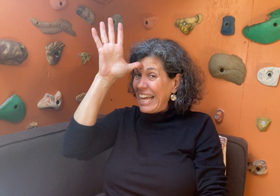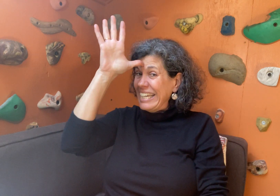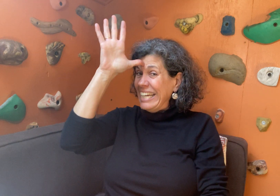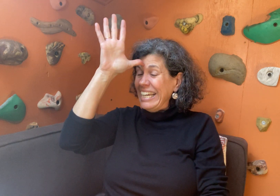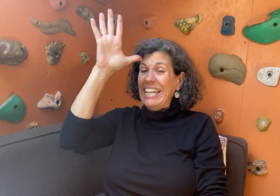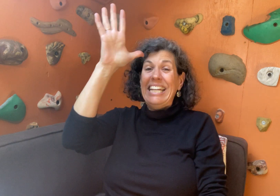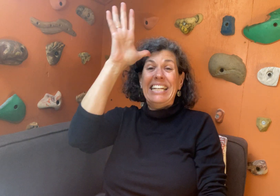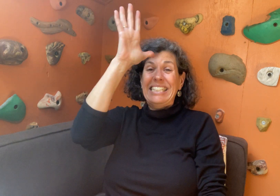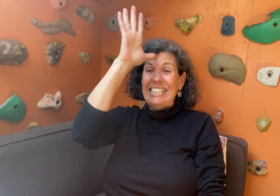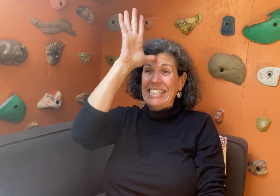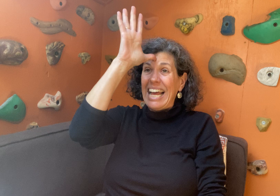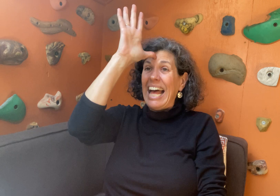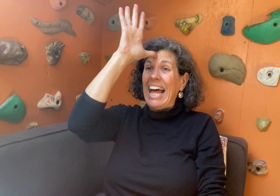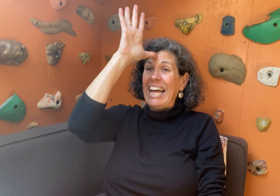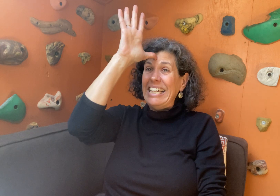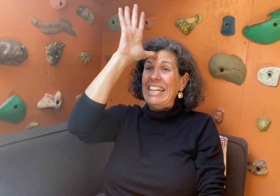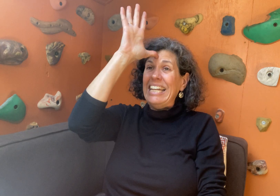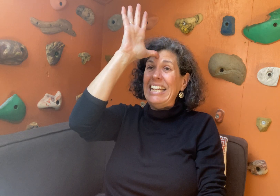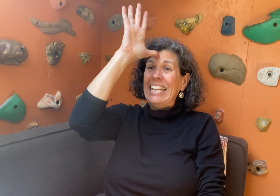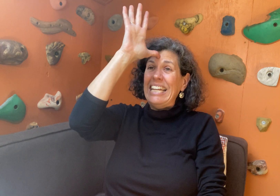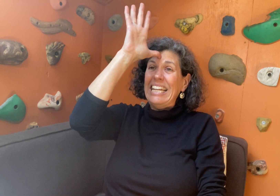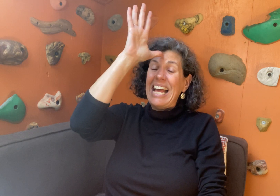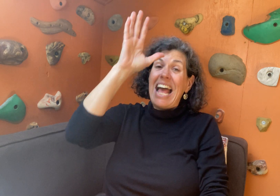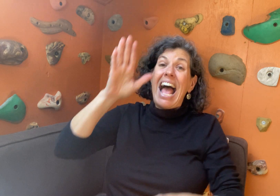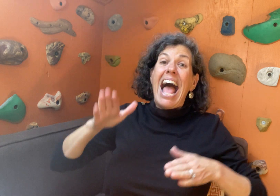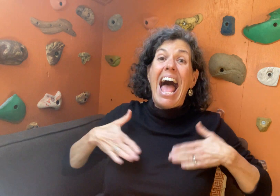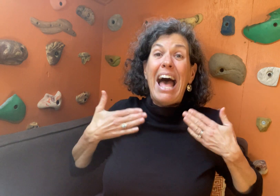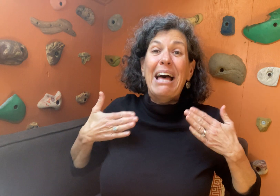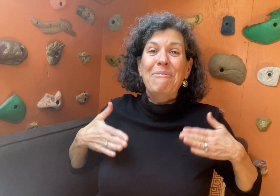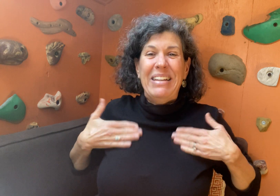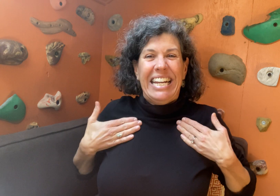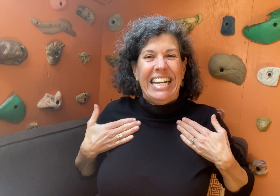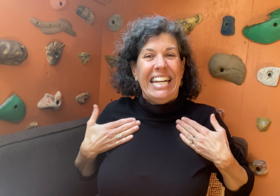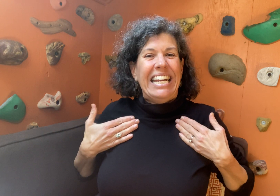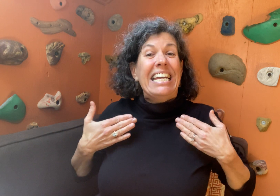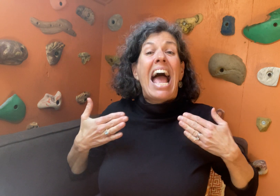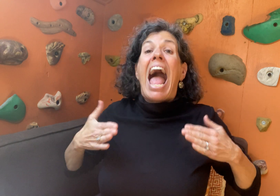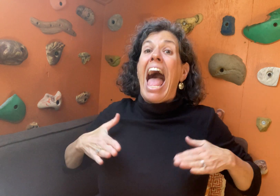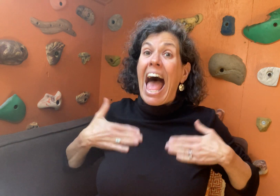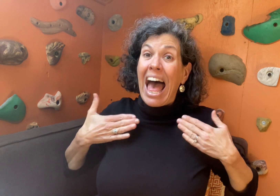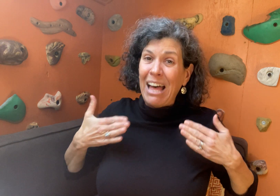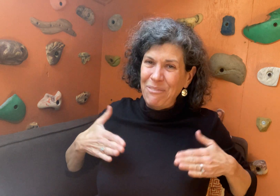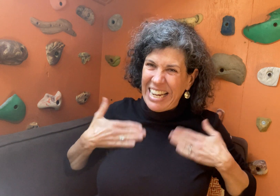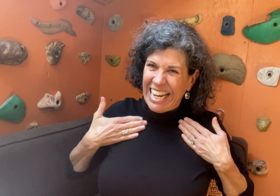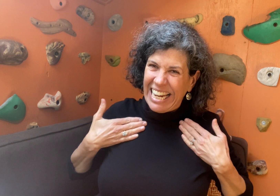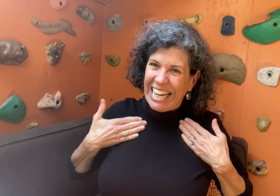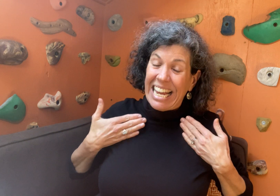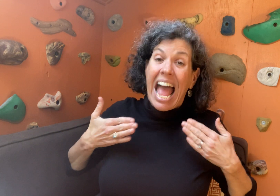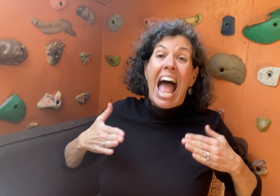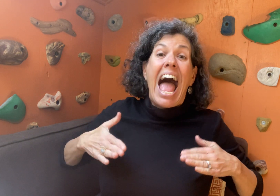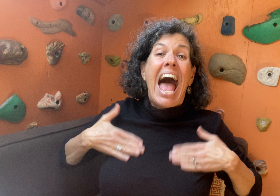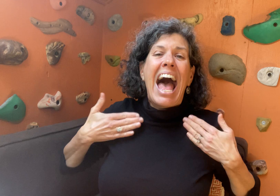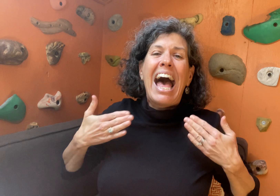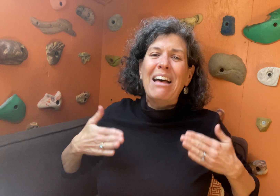daddy, daddy, happy, happy,